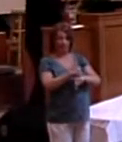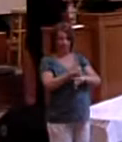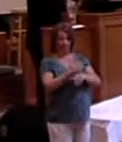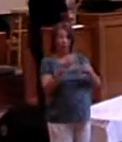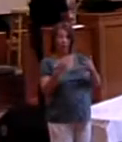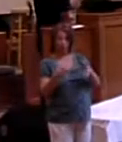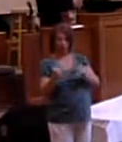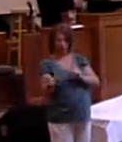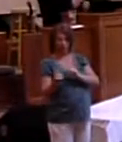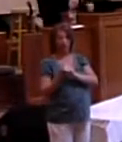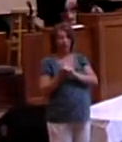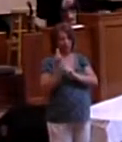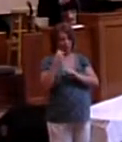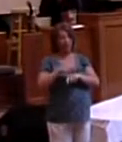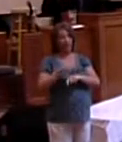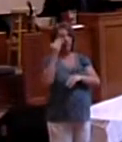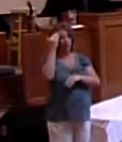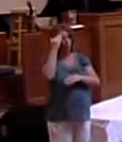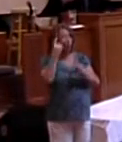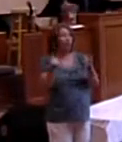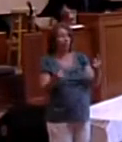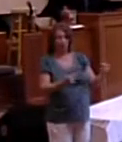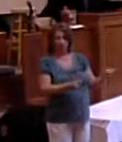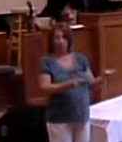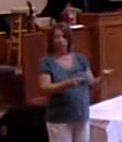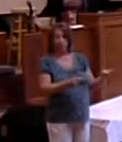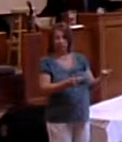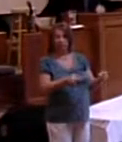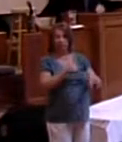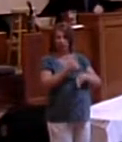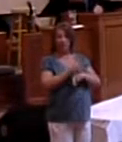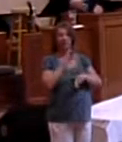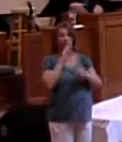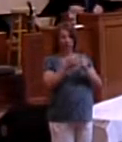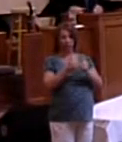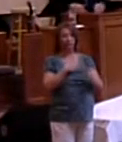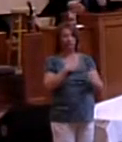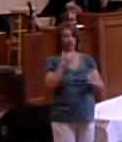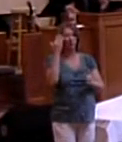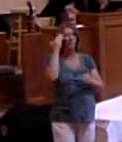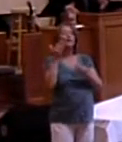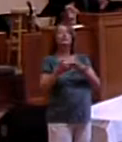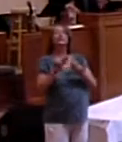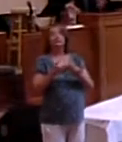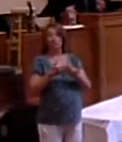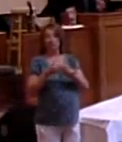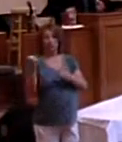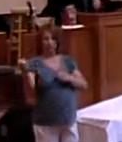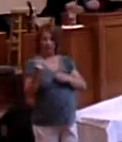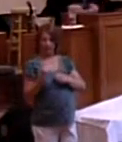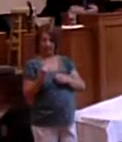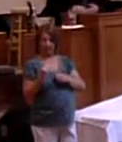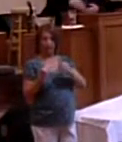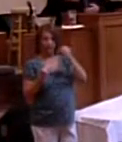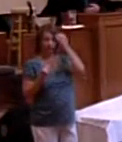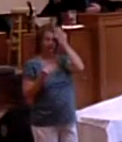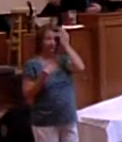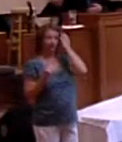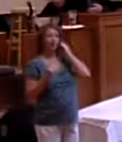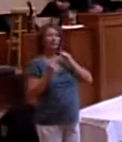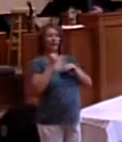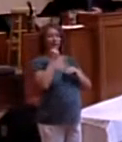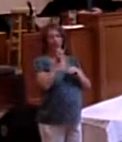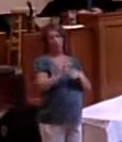turned. They have already made acquaintance with me, and then it will be easier to turn to me instead of